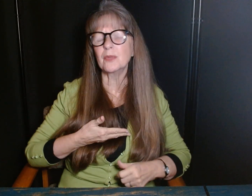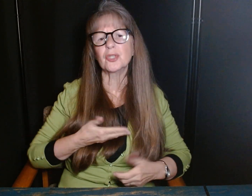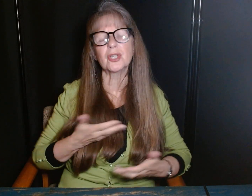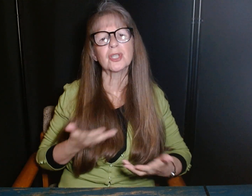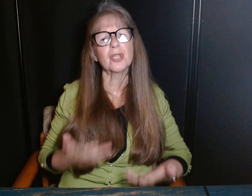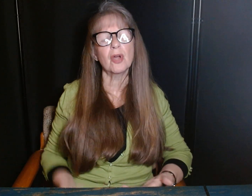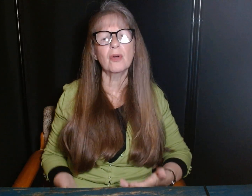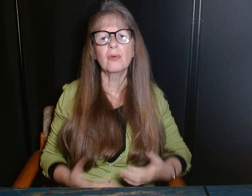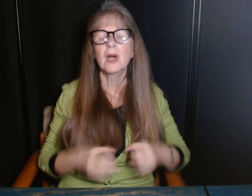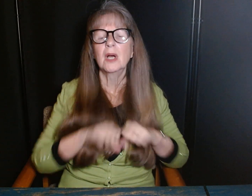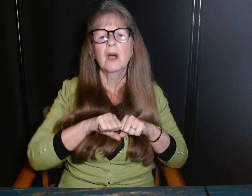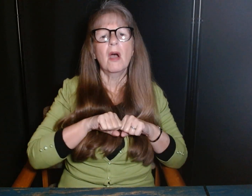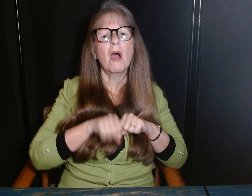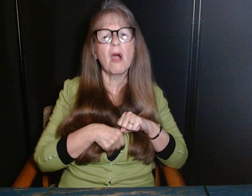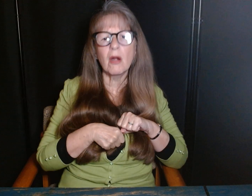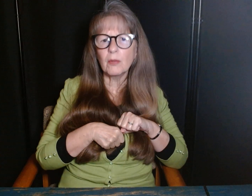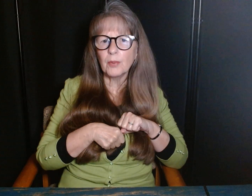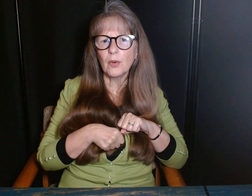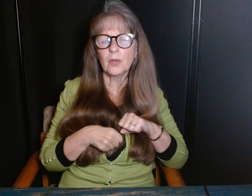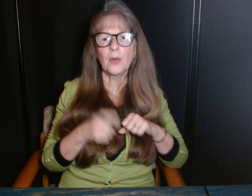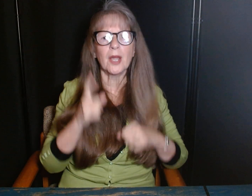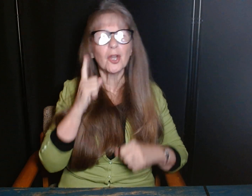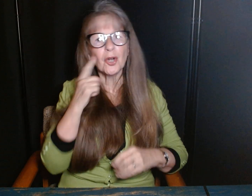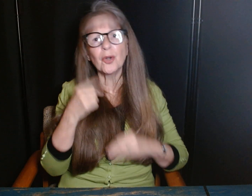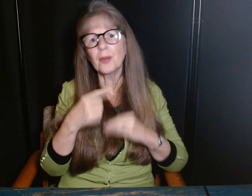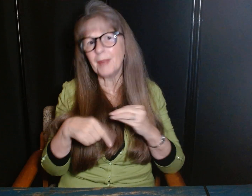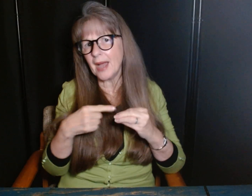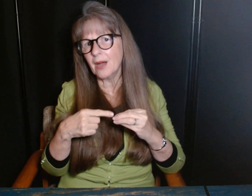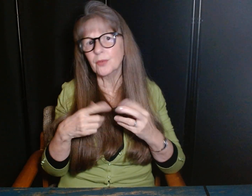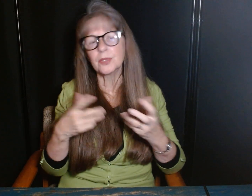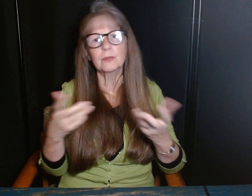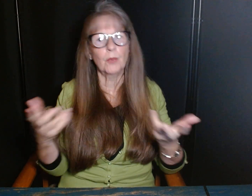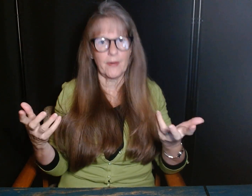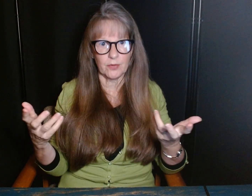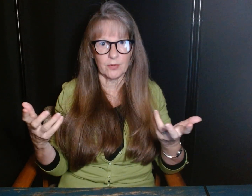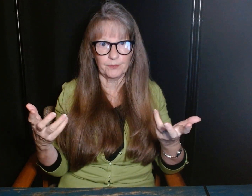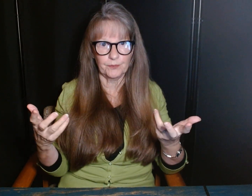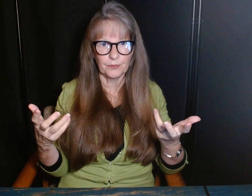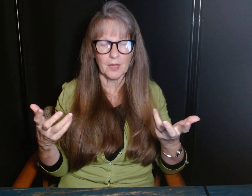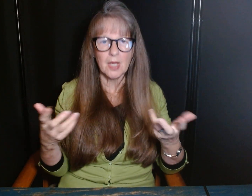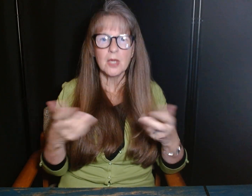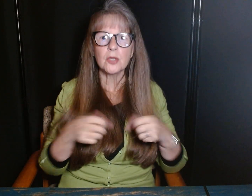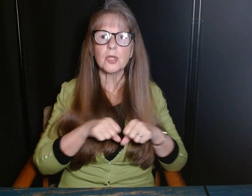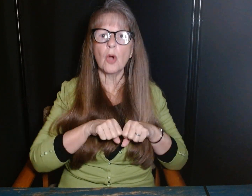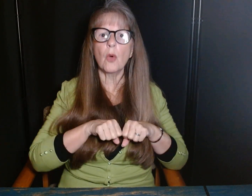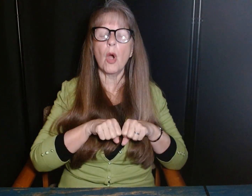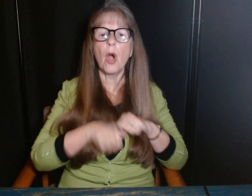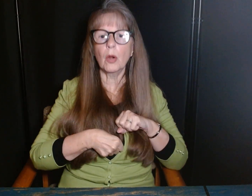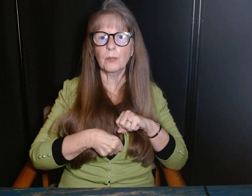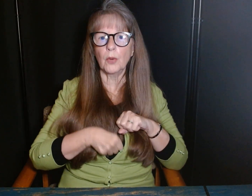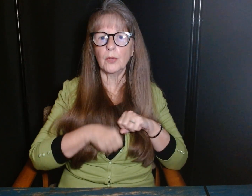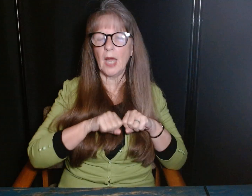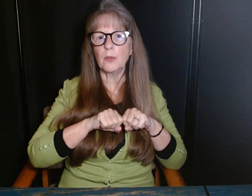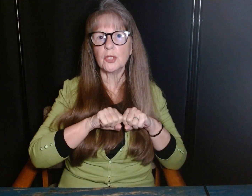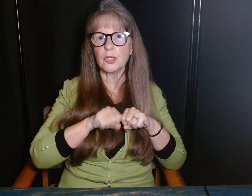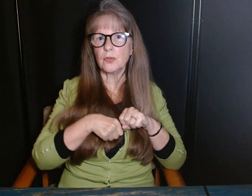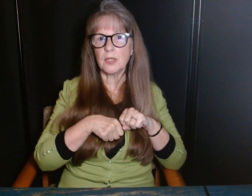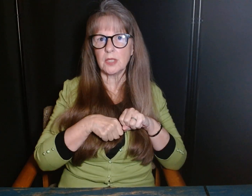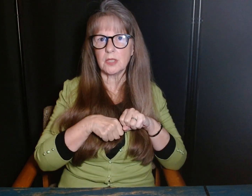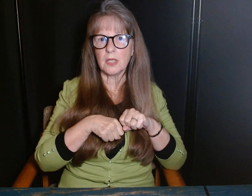just so heartbroken when I heard about whatever. So heartbroken, I would just do this.